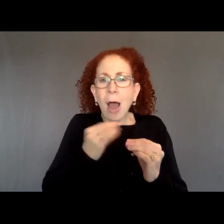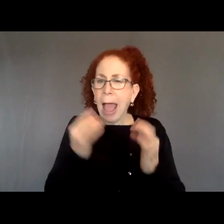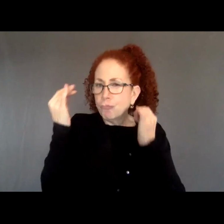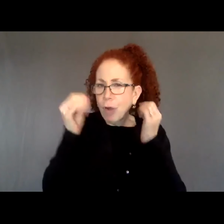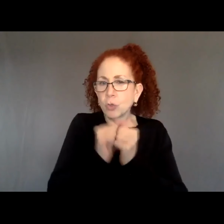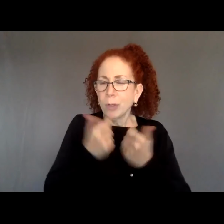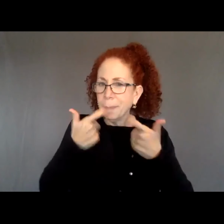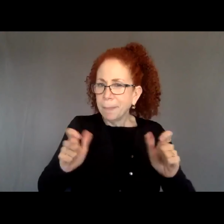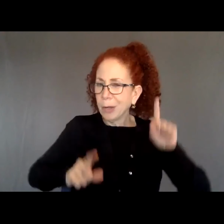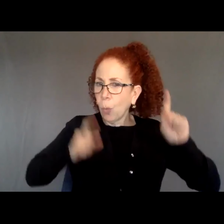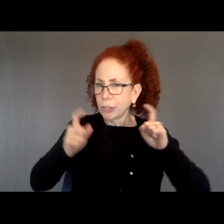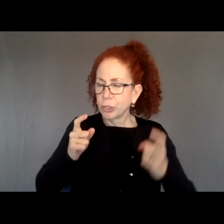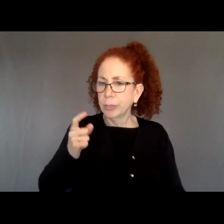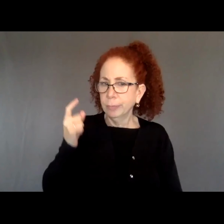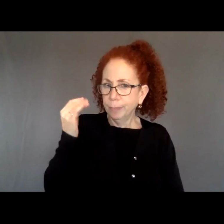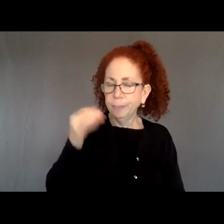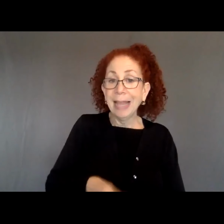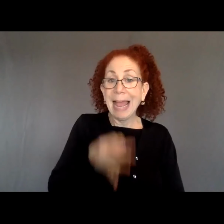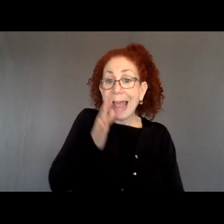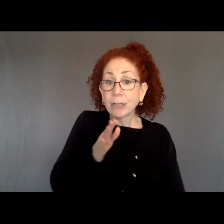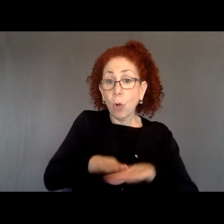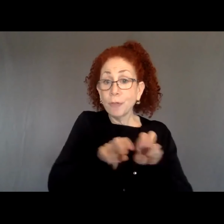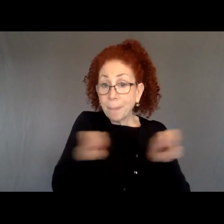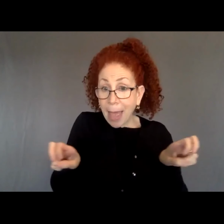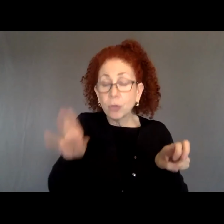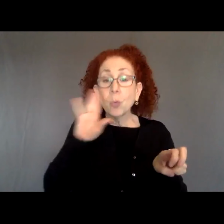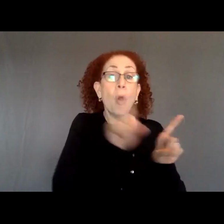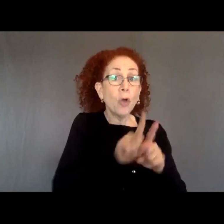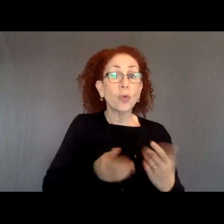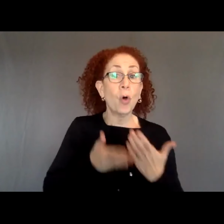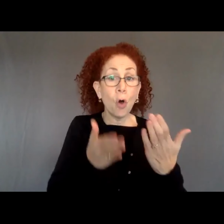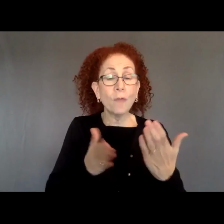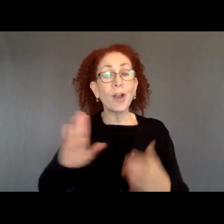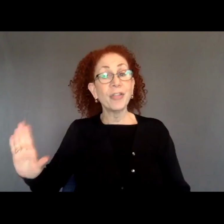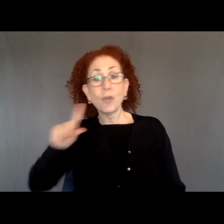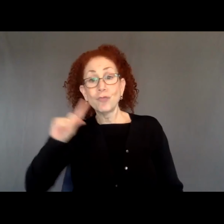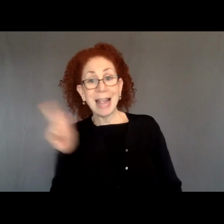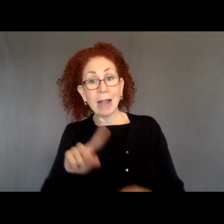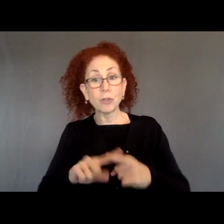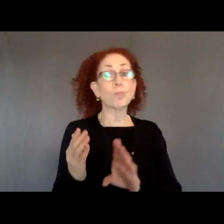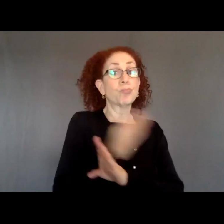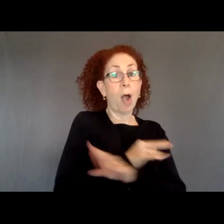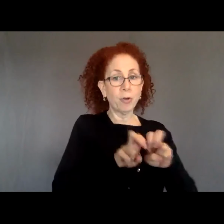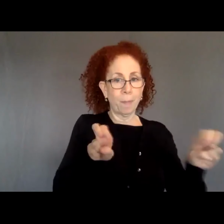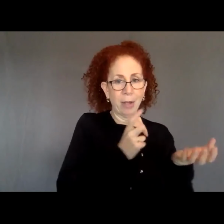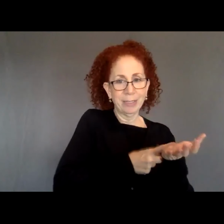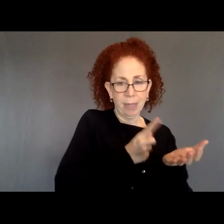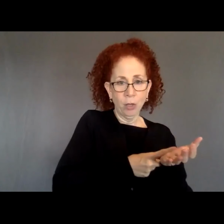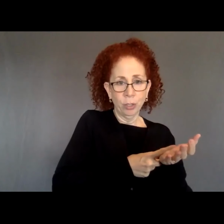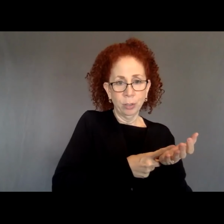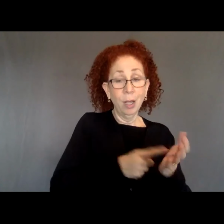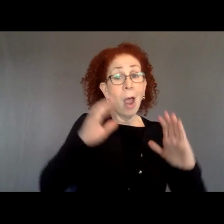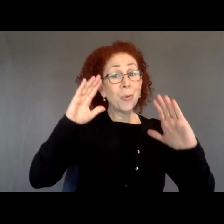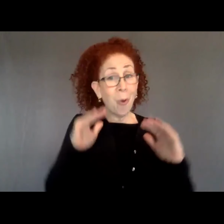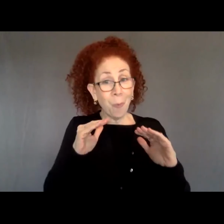these big questions. Experts on this panel will also offer reactions to the prior panel discussions, and we hope